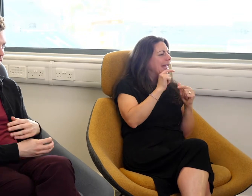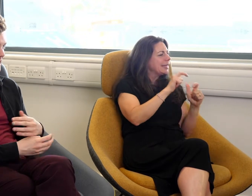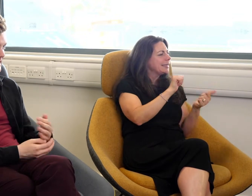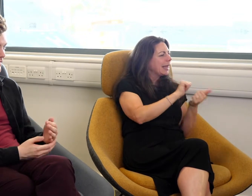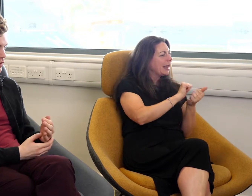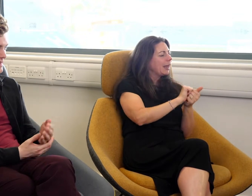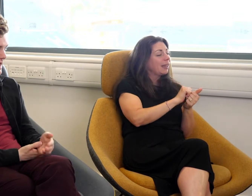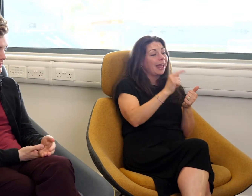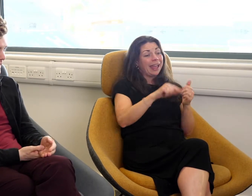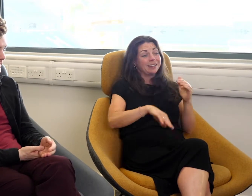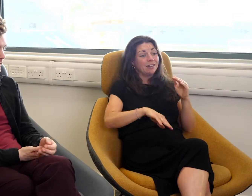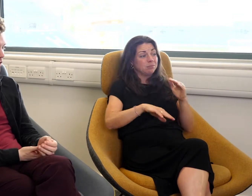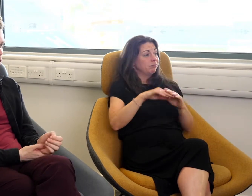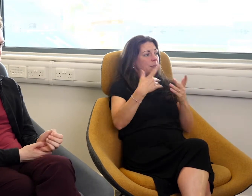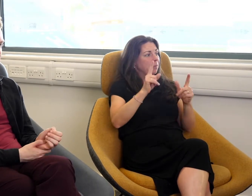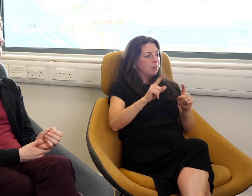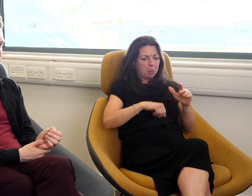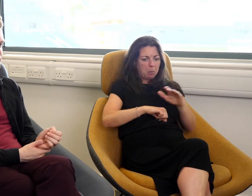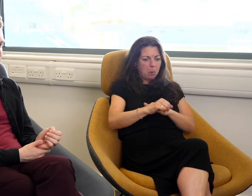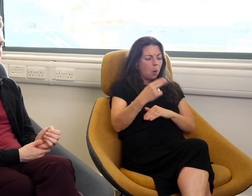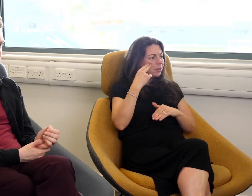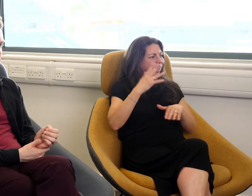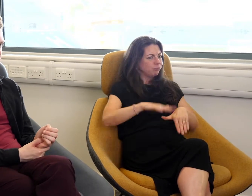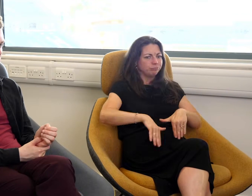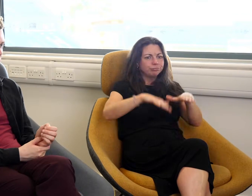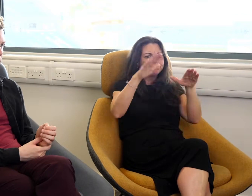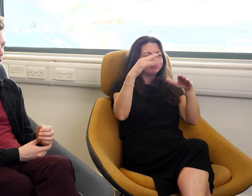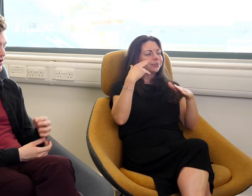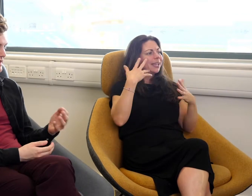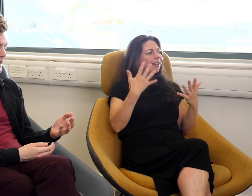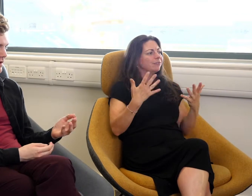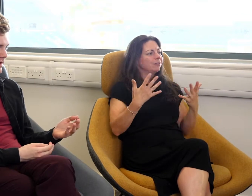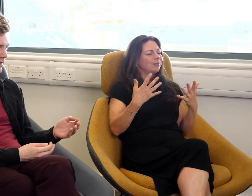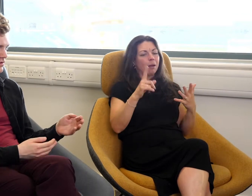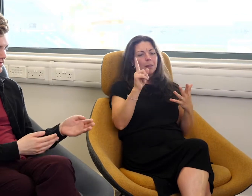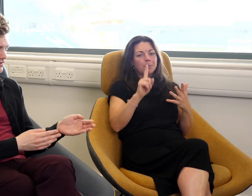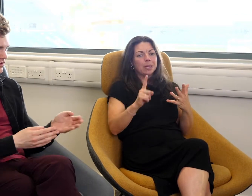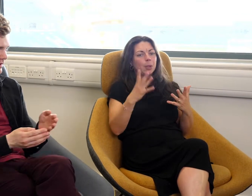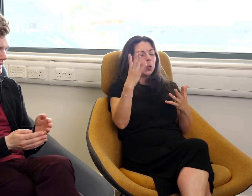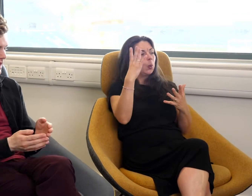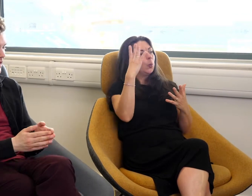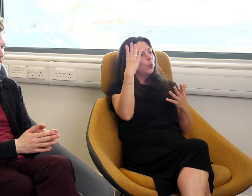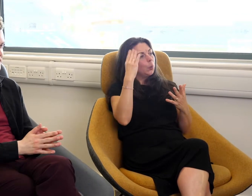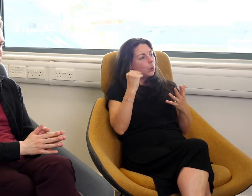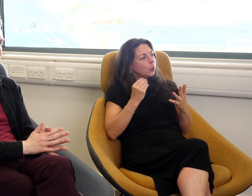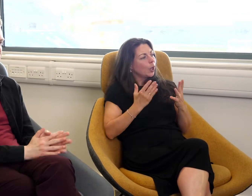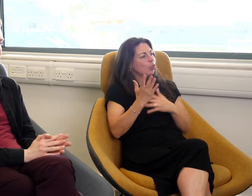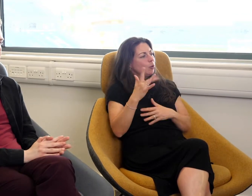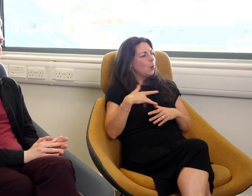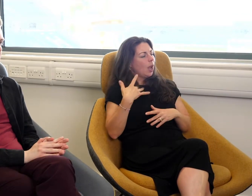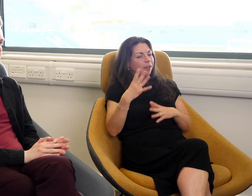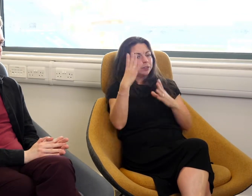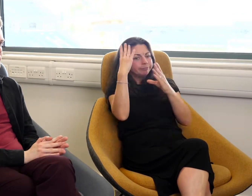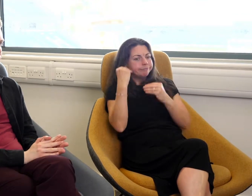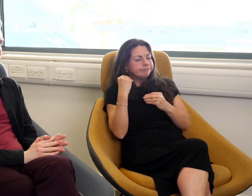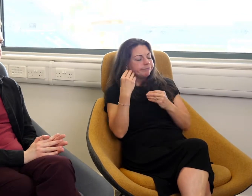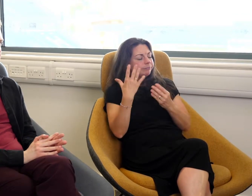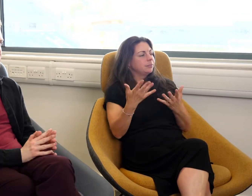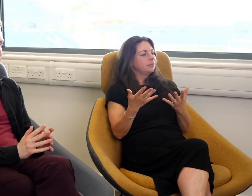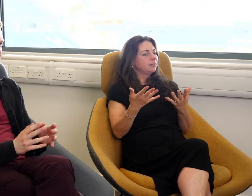deaf and always had been. We had people who lost their hearing sort of during their lifetime, and sort of seeing